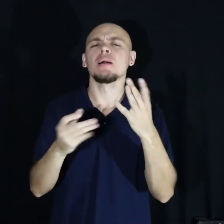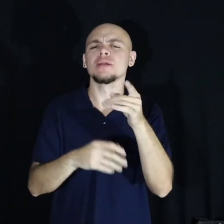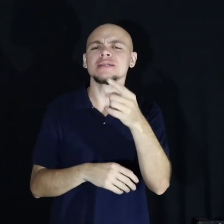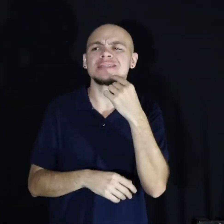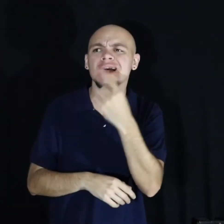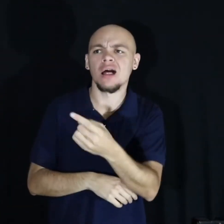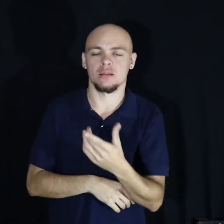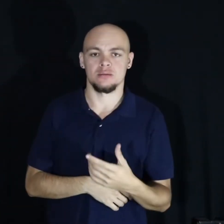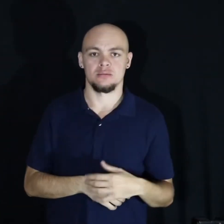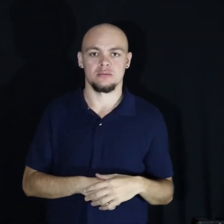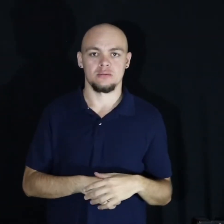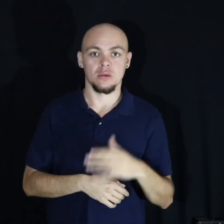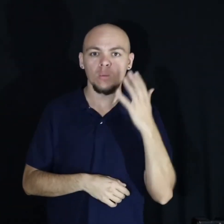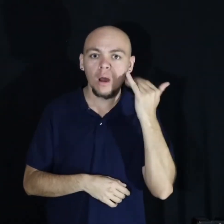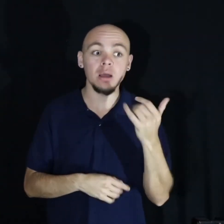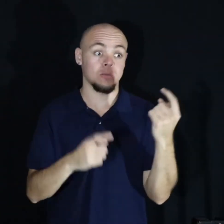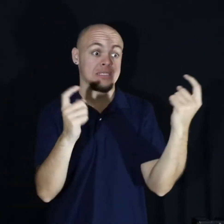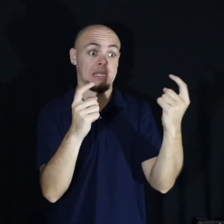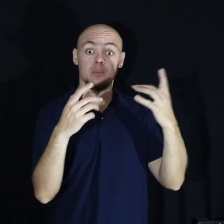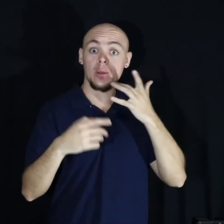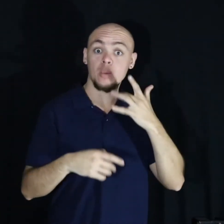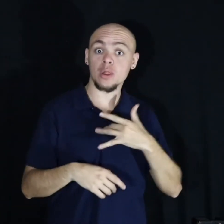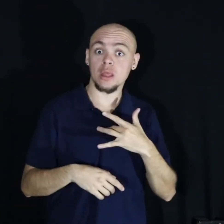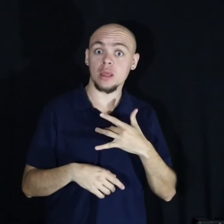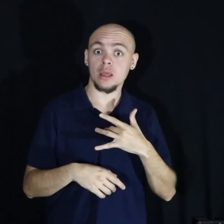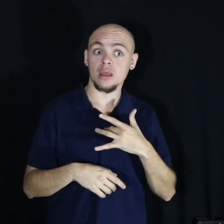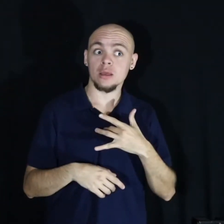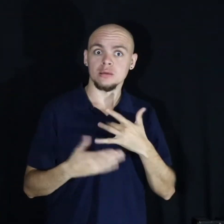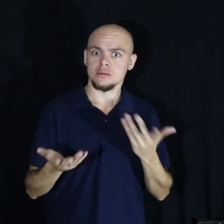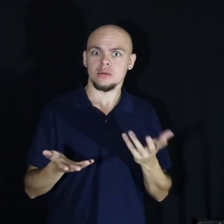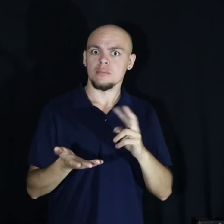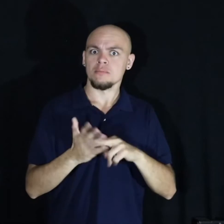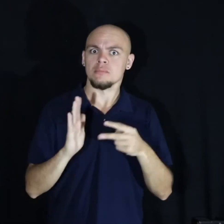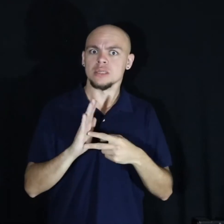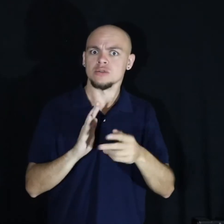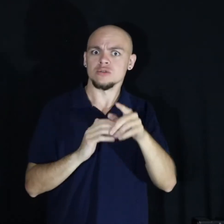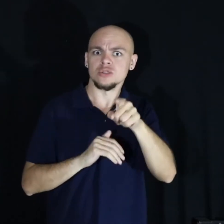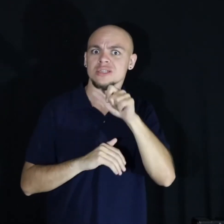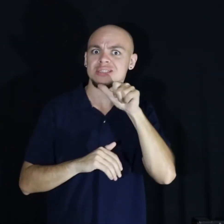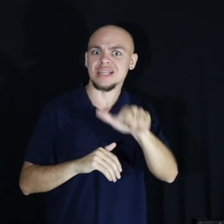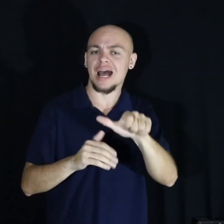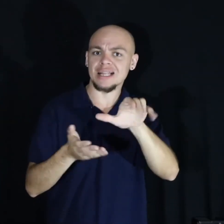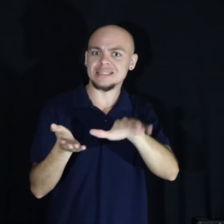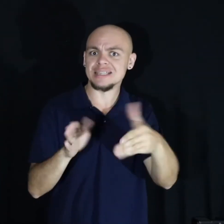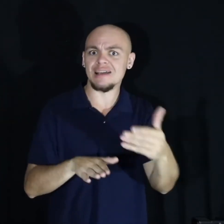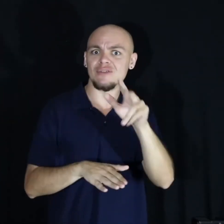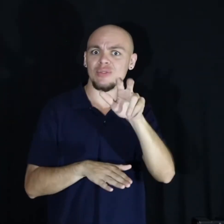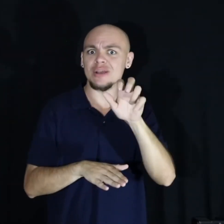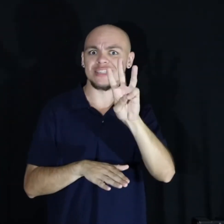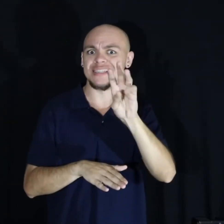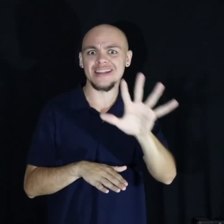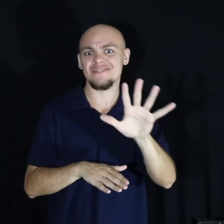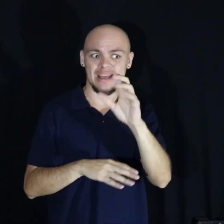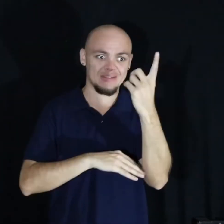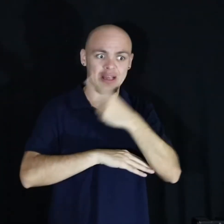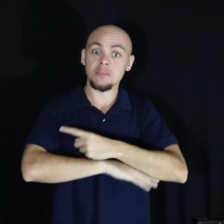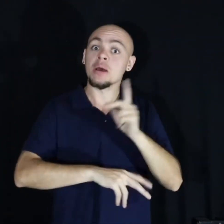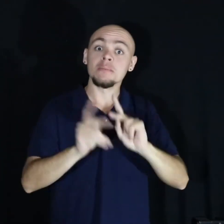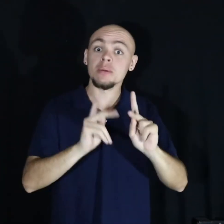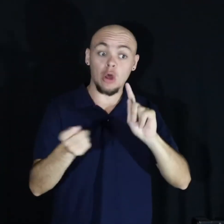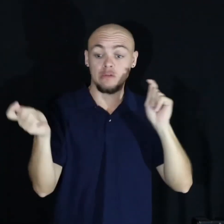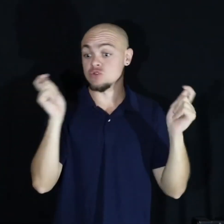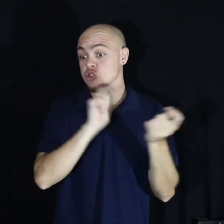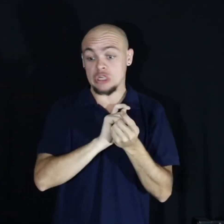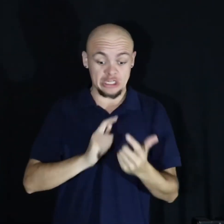why not? We celebrate birthdays where all you have to do is not die for 365 days. And yet we let people who have made our lives